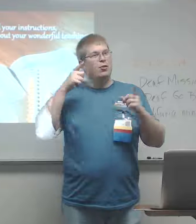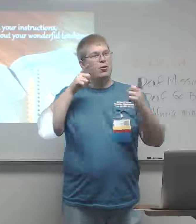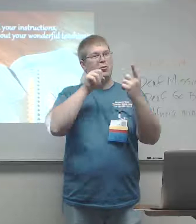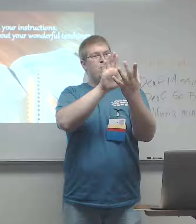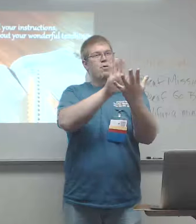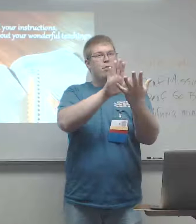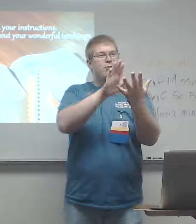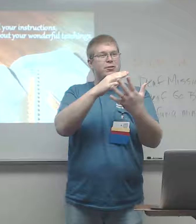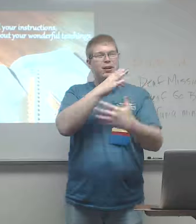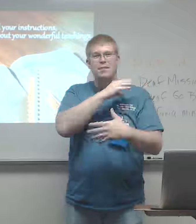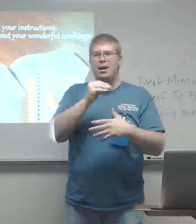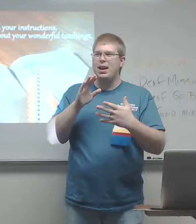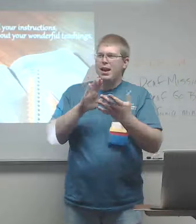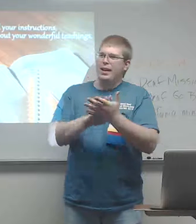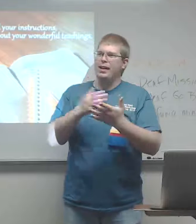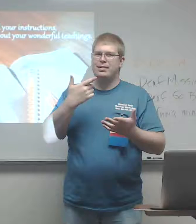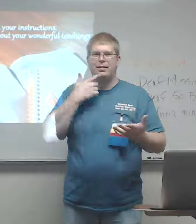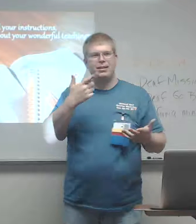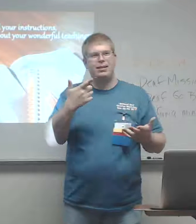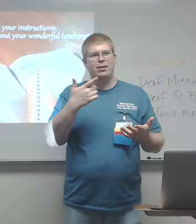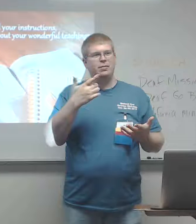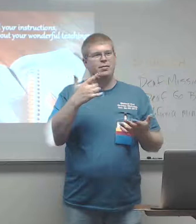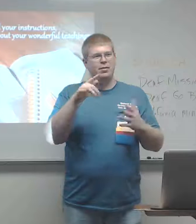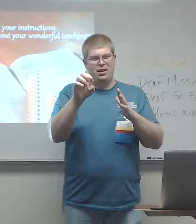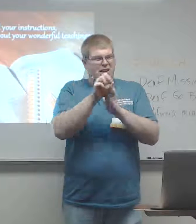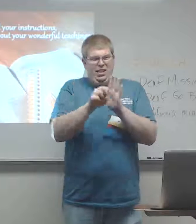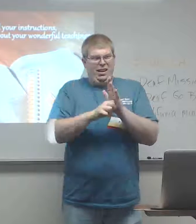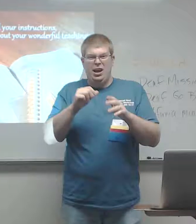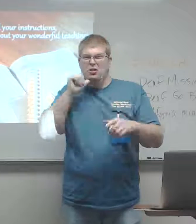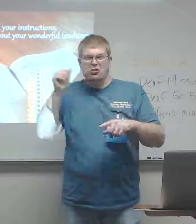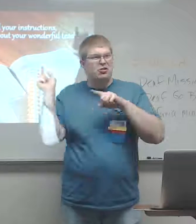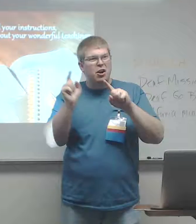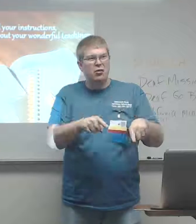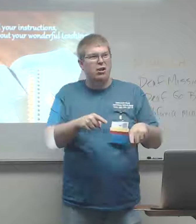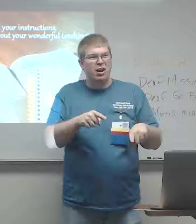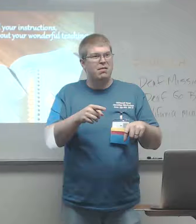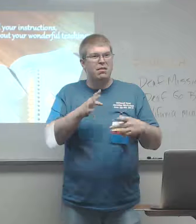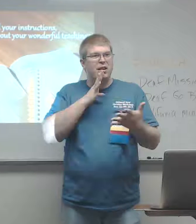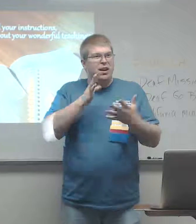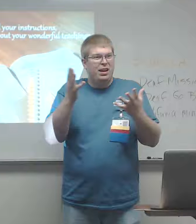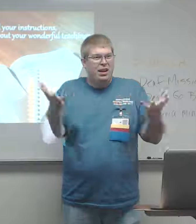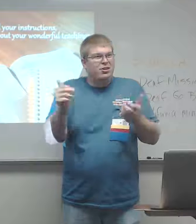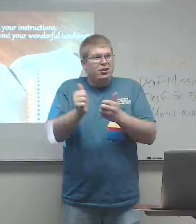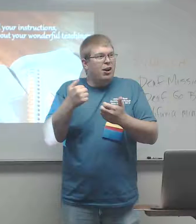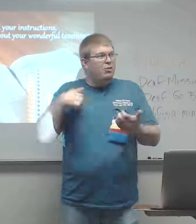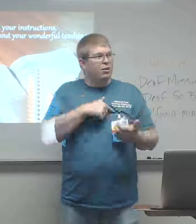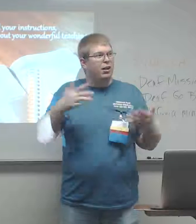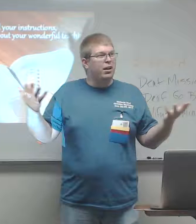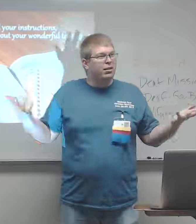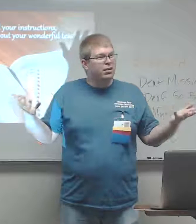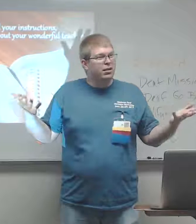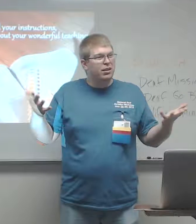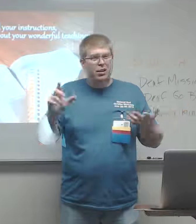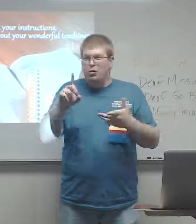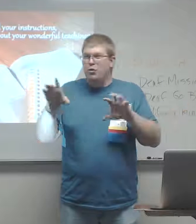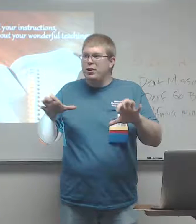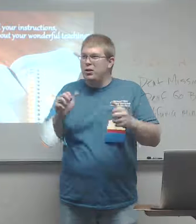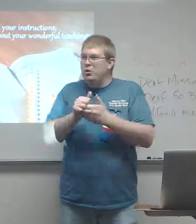who approached him, and they said, the elders don't come and talk with us. What do we do